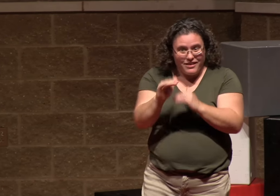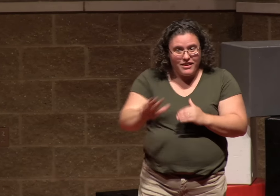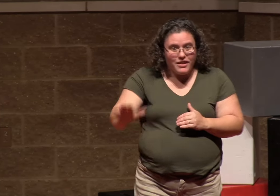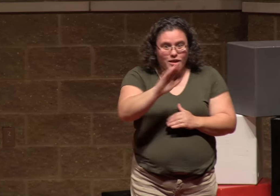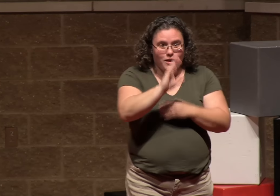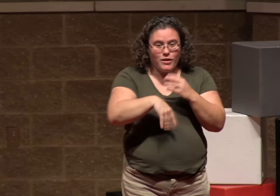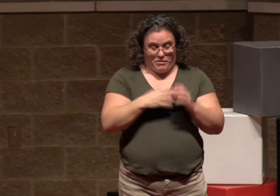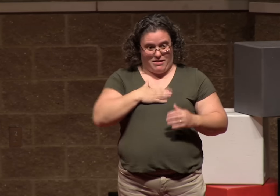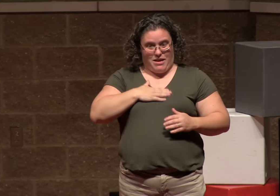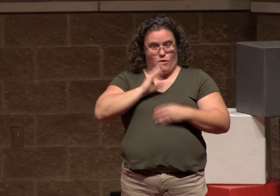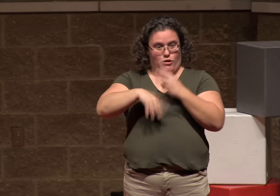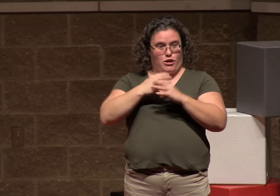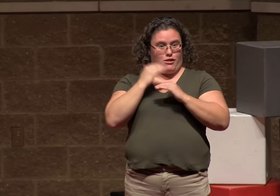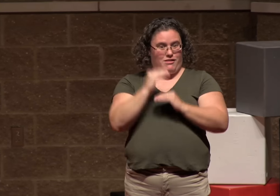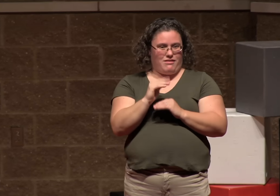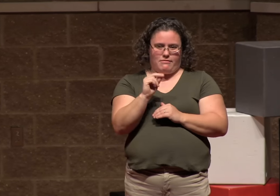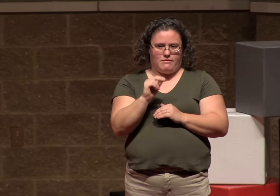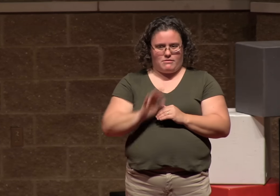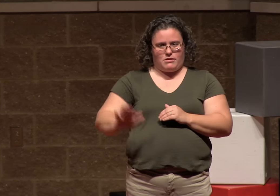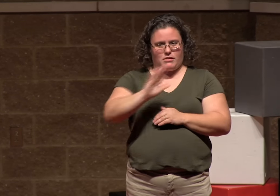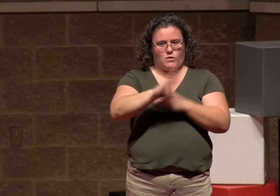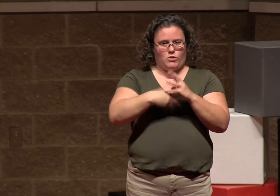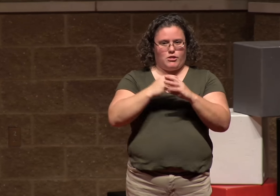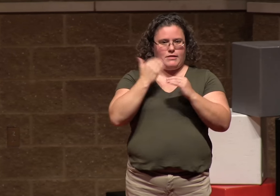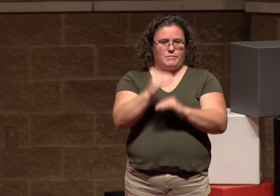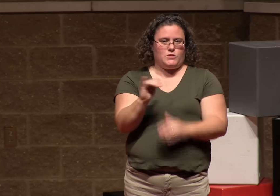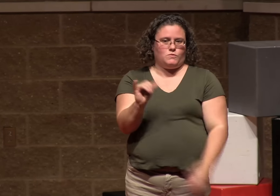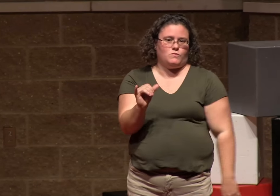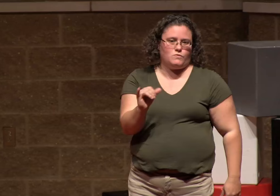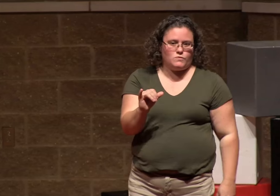predisposition of limitations with that one word.